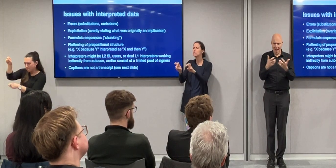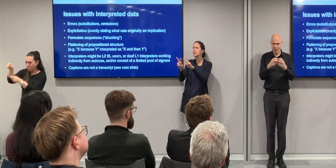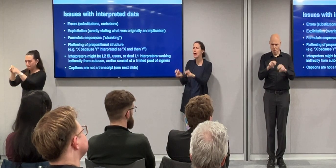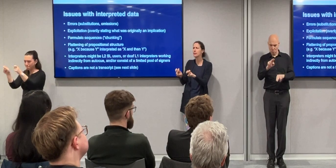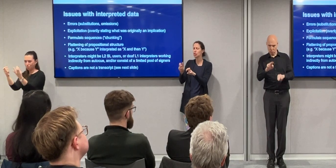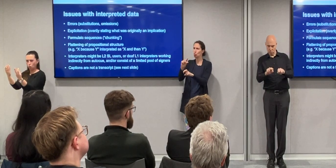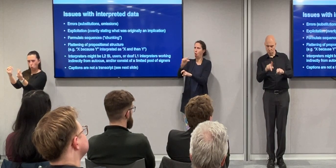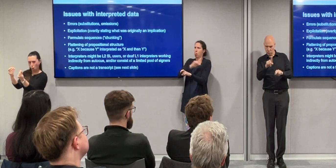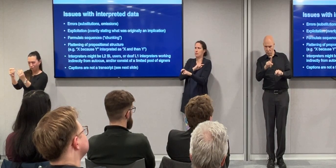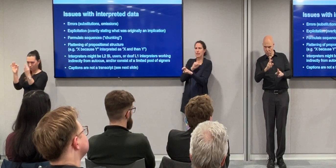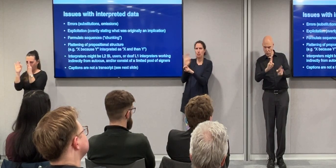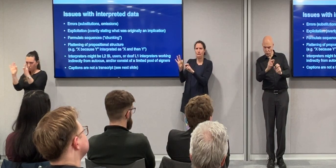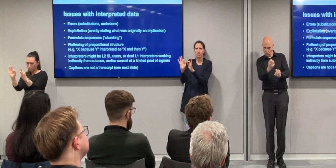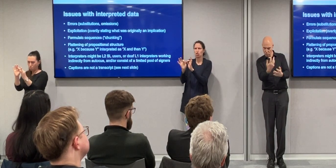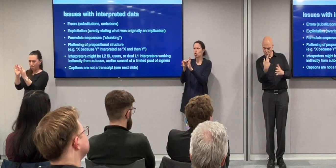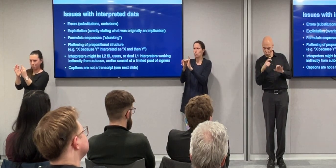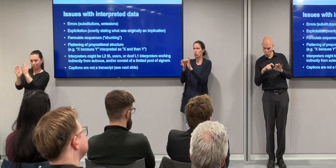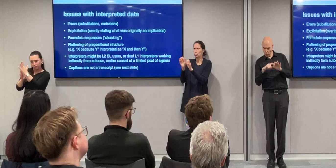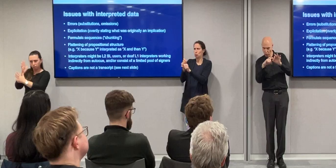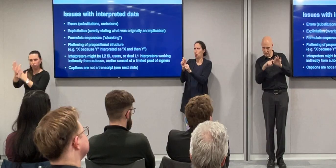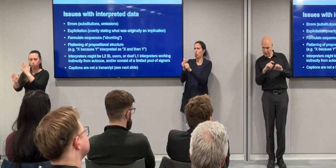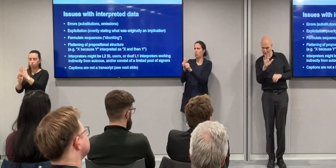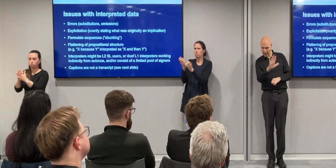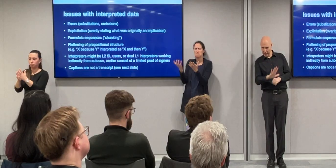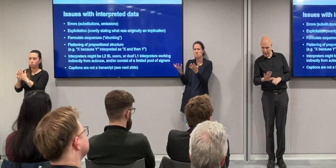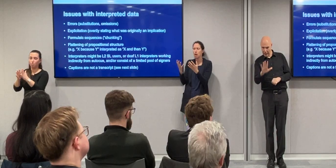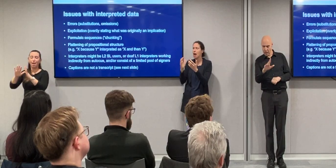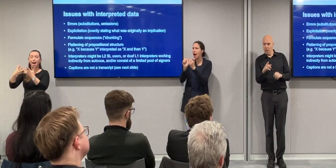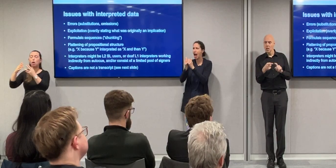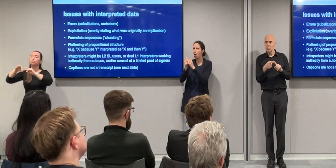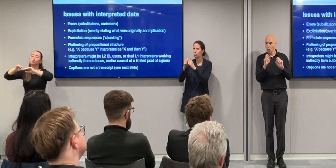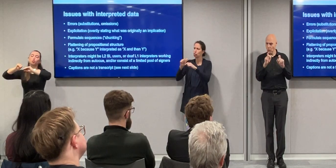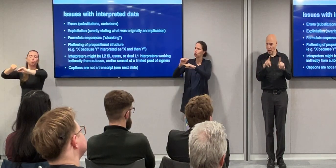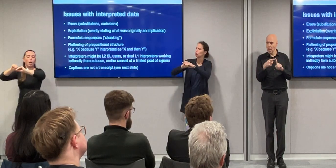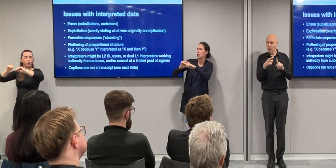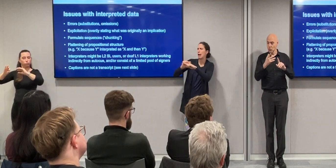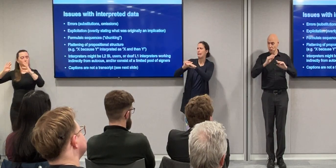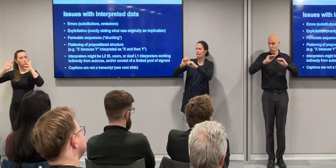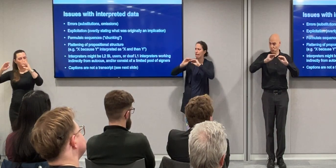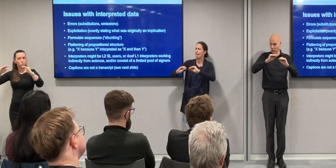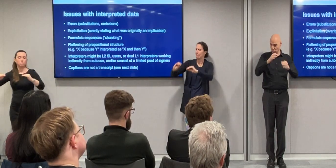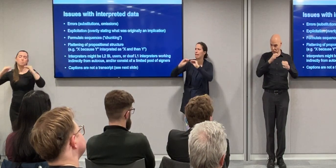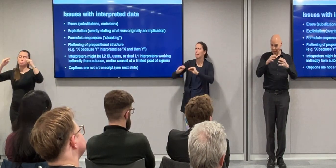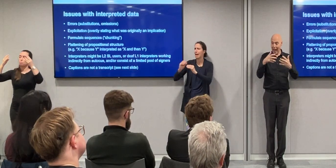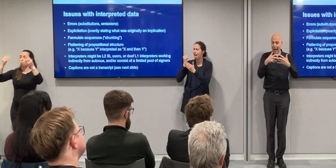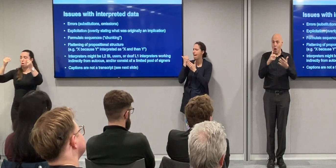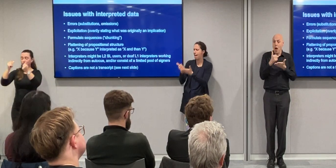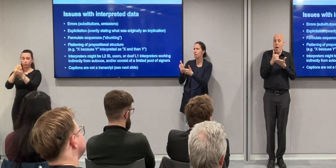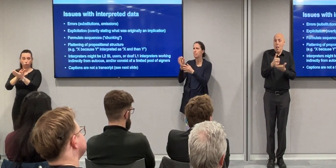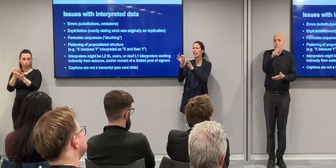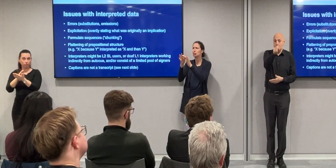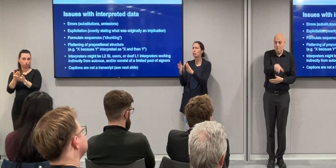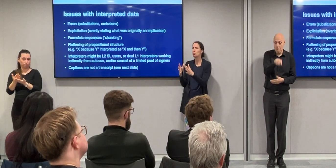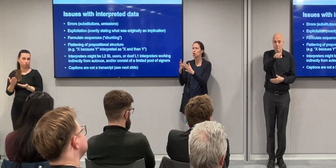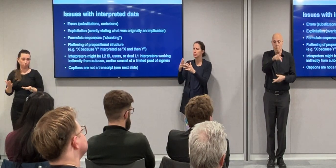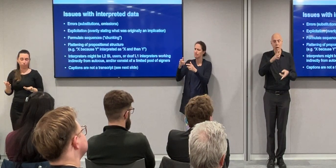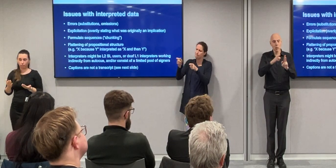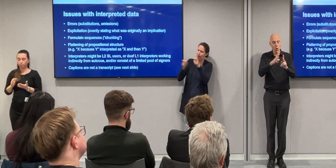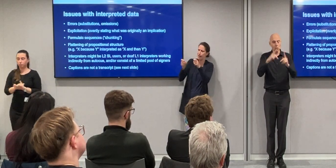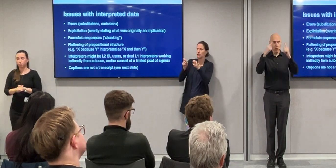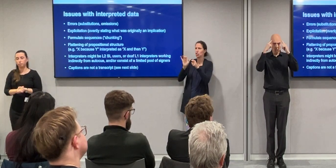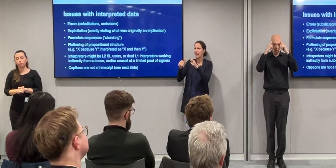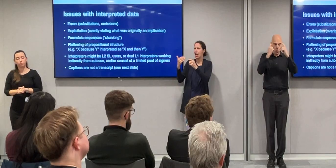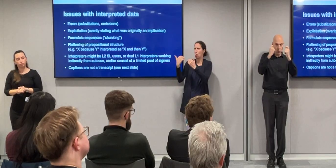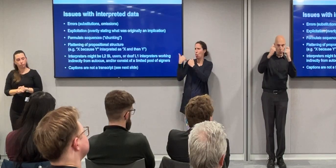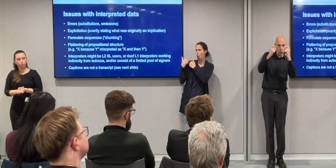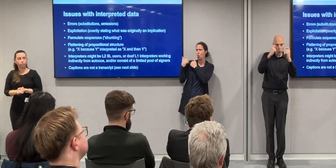of what an interpreter is producing and what kind of training strategies can we come up with that help interpreters manage this kind of load and